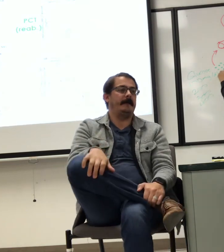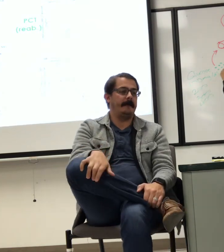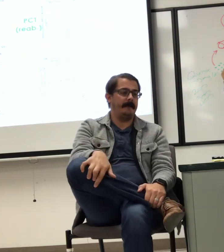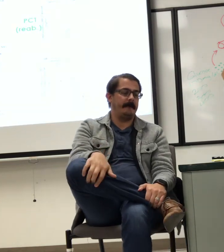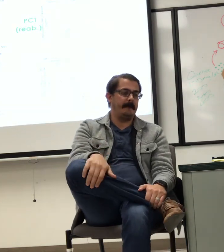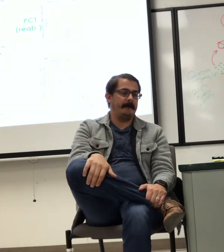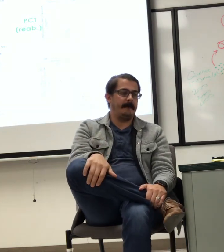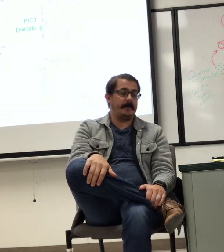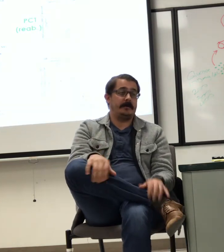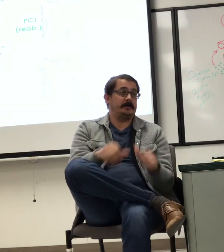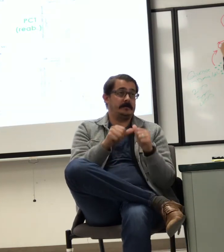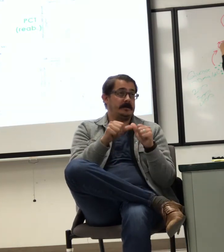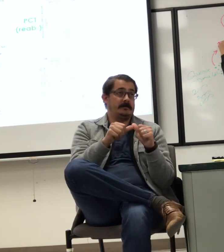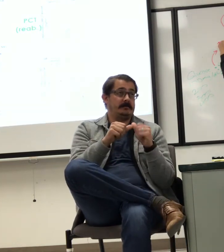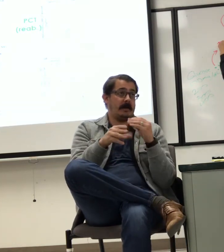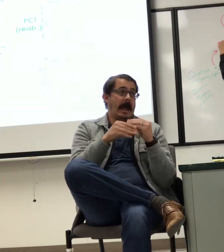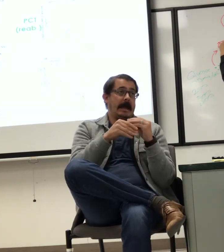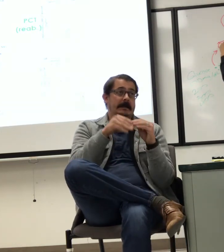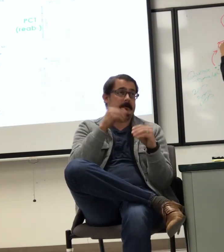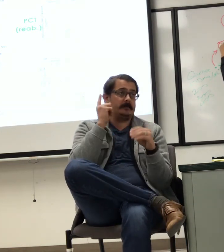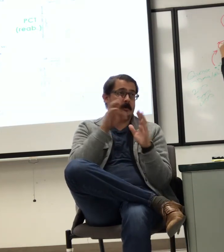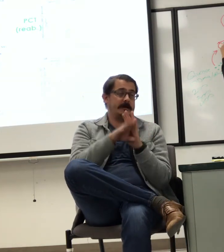just keep on adding to the picture there.